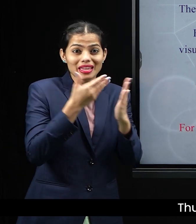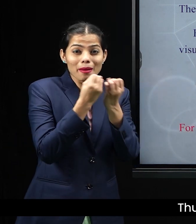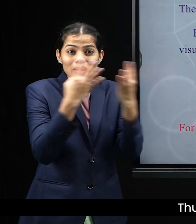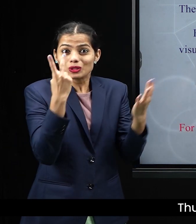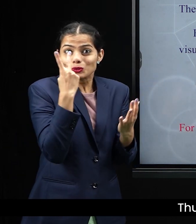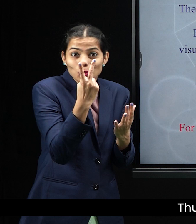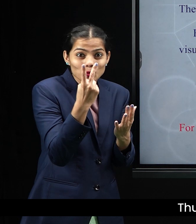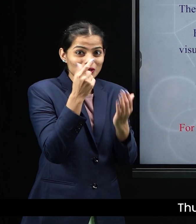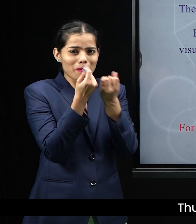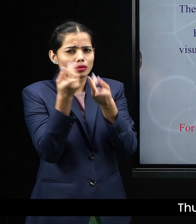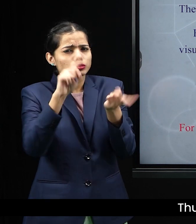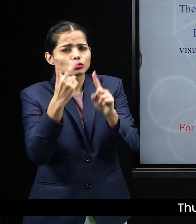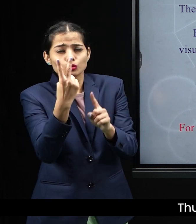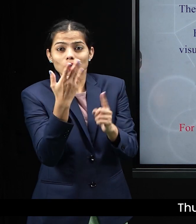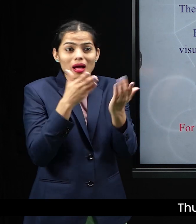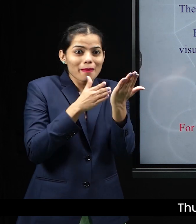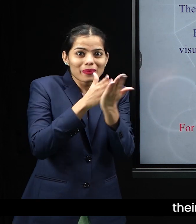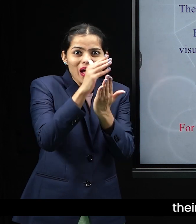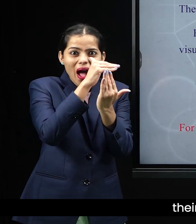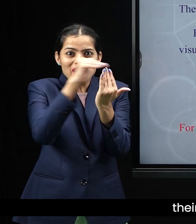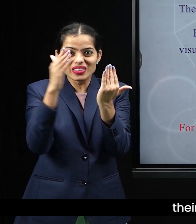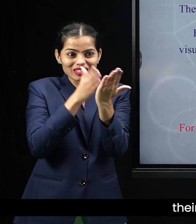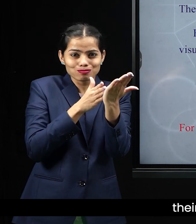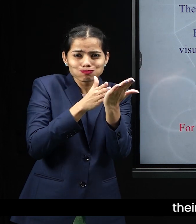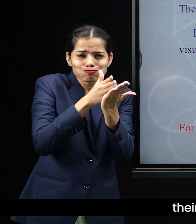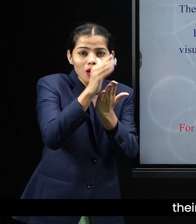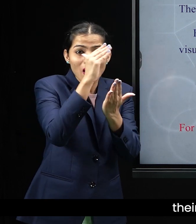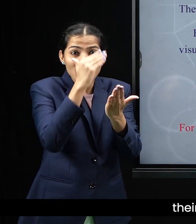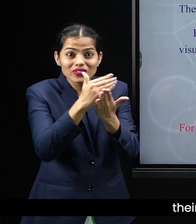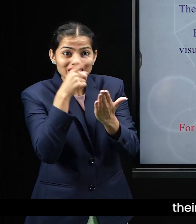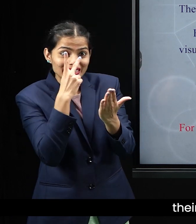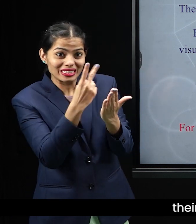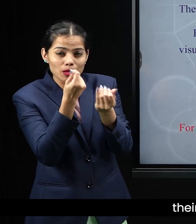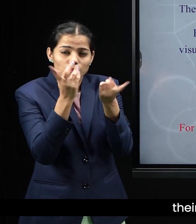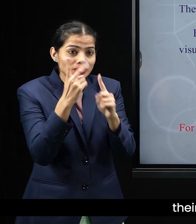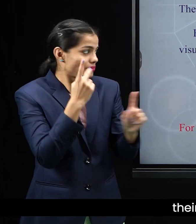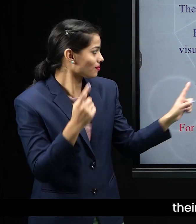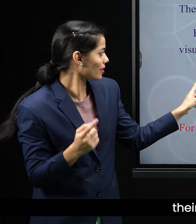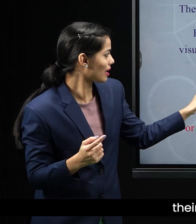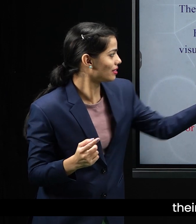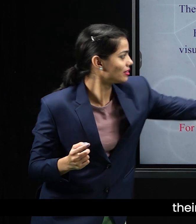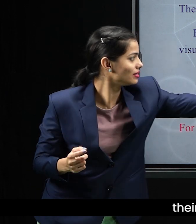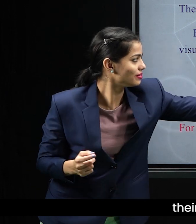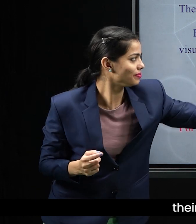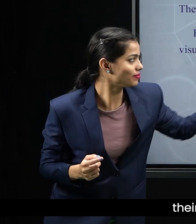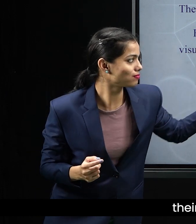Thus, for any two rational numbers, their average by midpoint is rational.